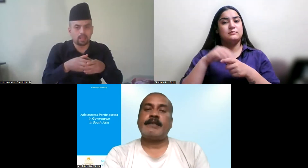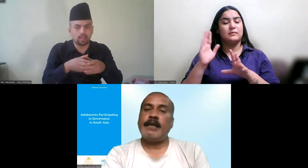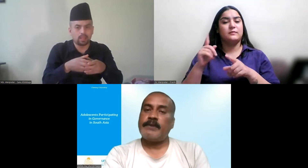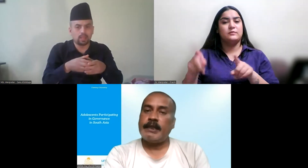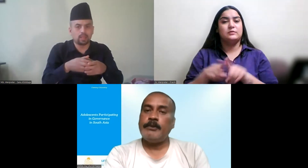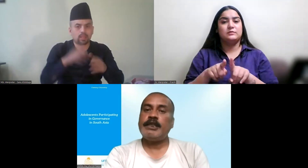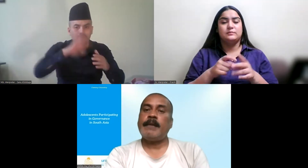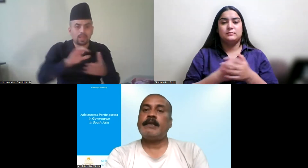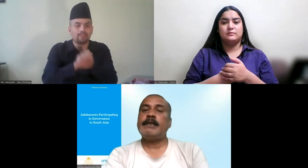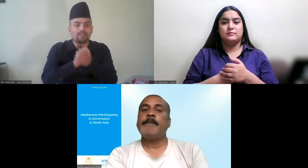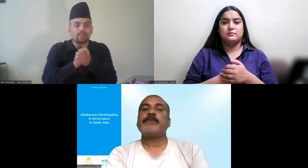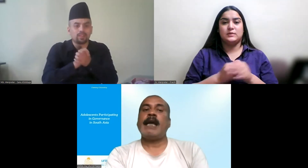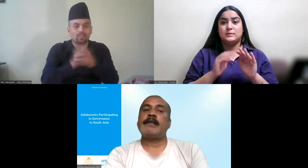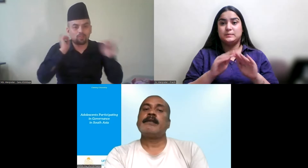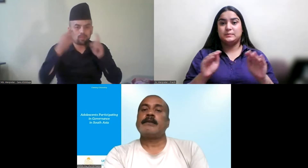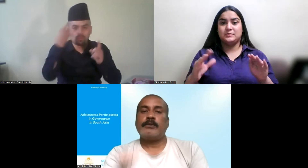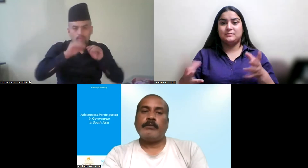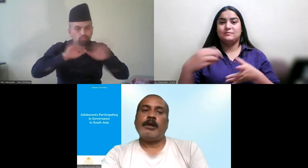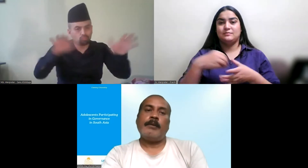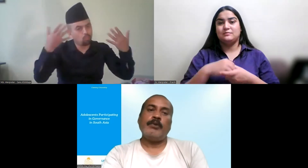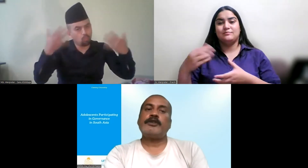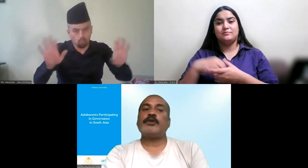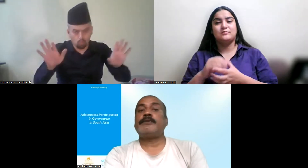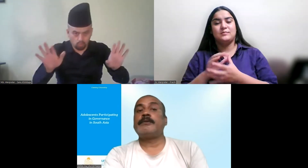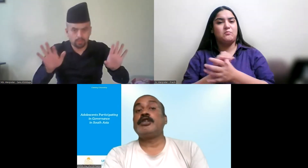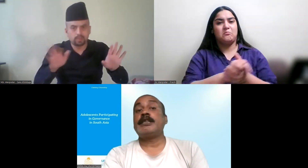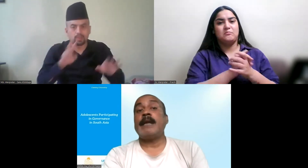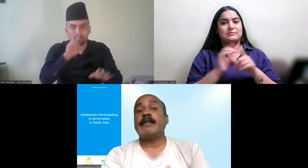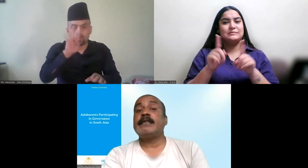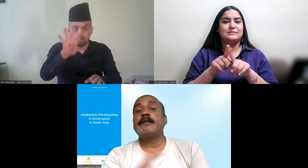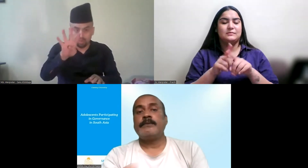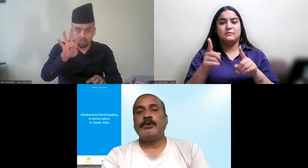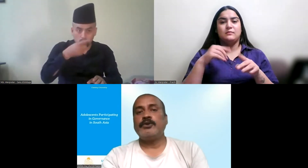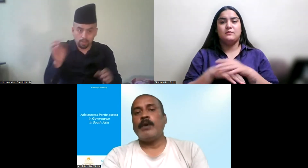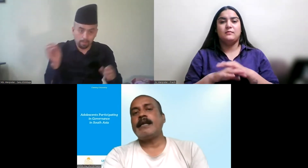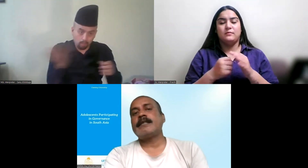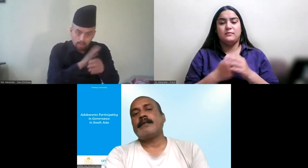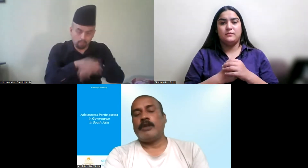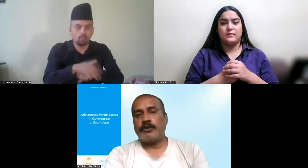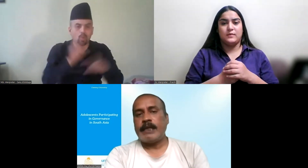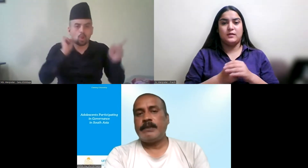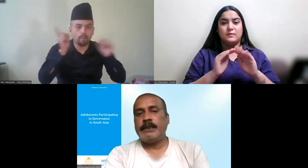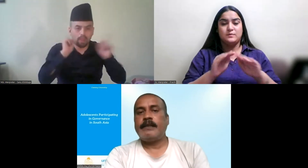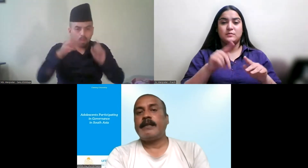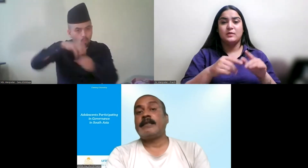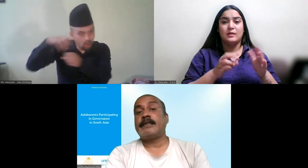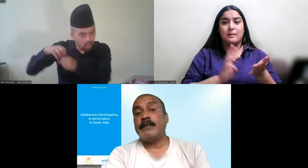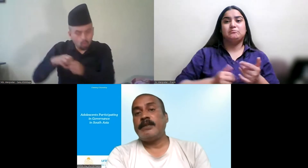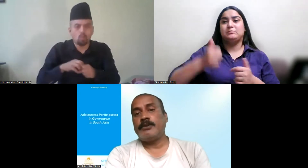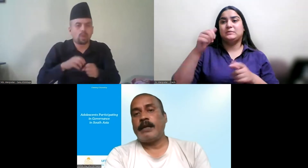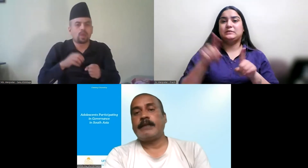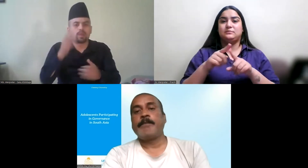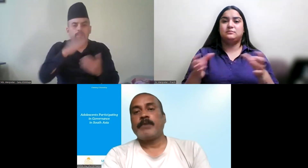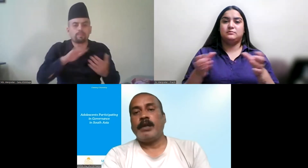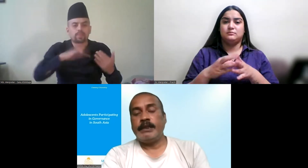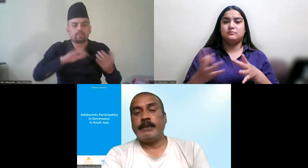as child-friendly municipalities, and more than 24 municipalities, few wards also has been declared as CFLG